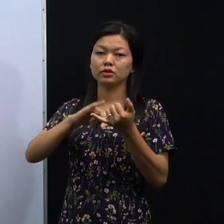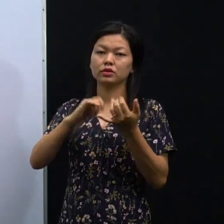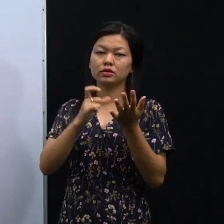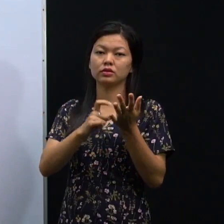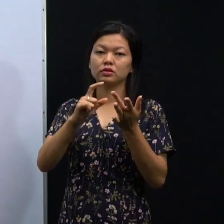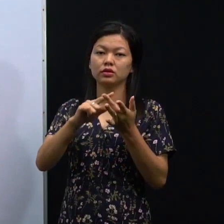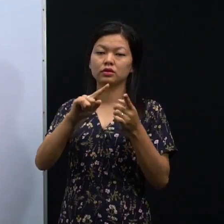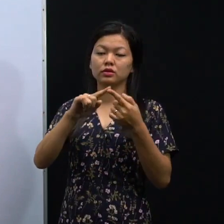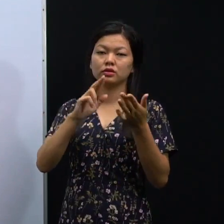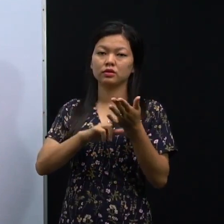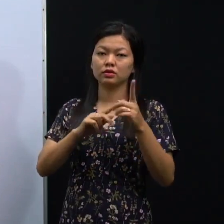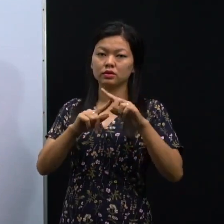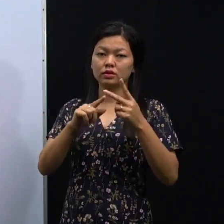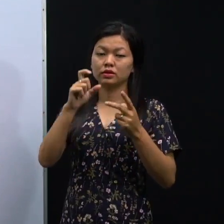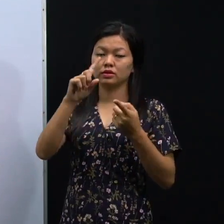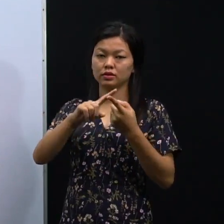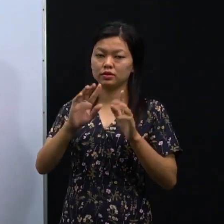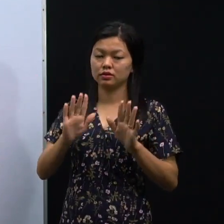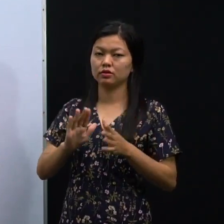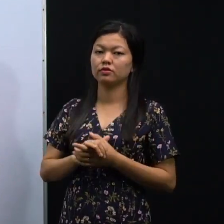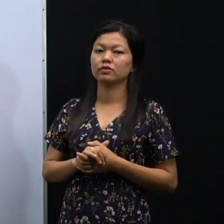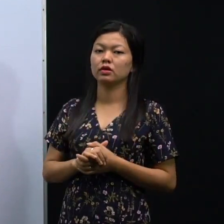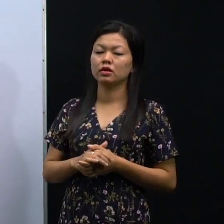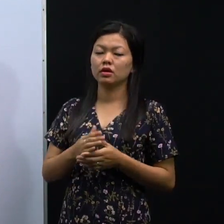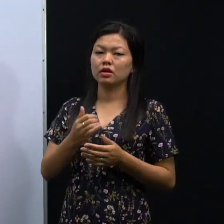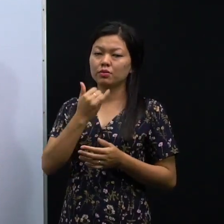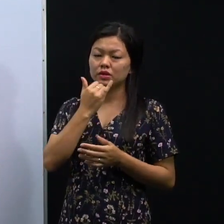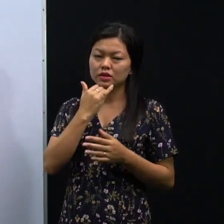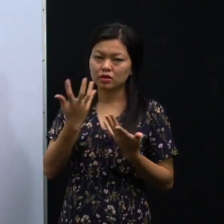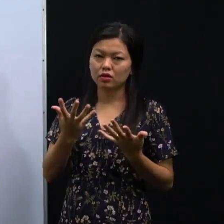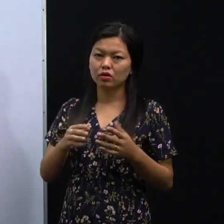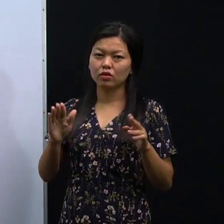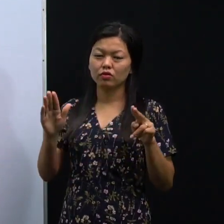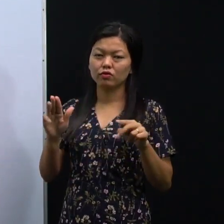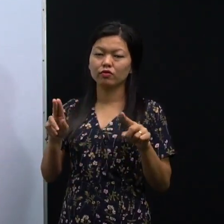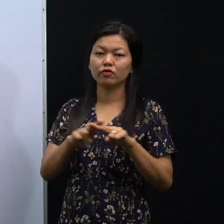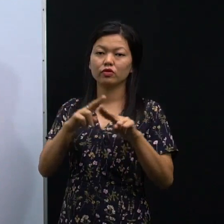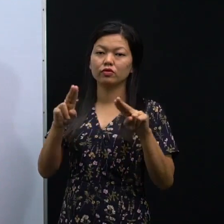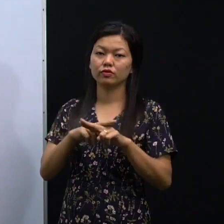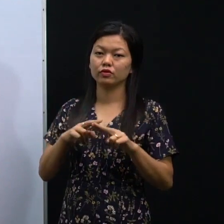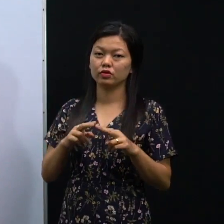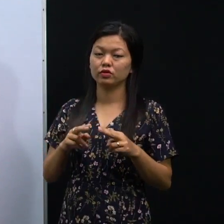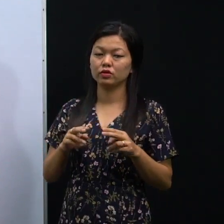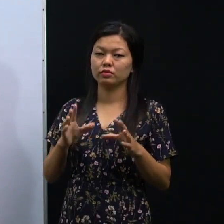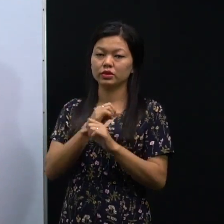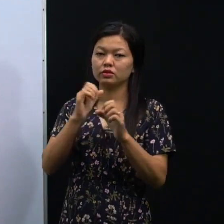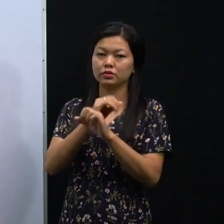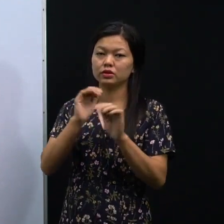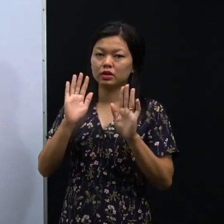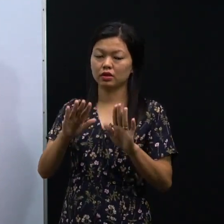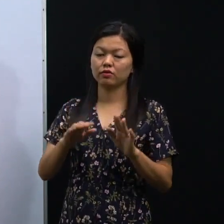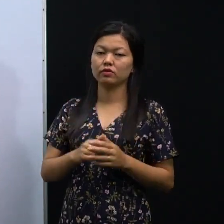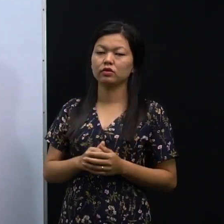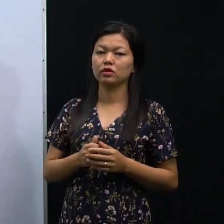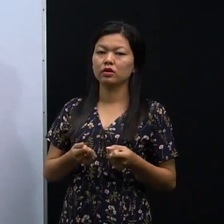okay? But yes, there's a drawback, and then there's another scientist, and then many scientists have come,